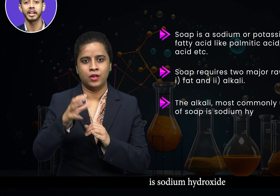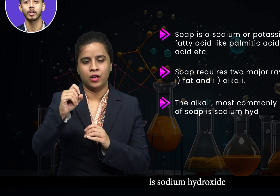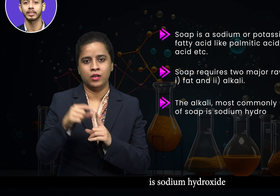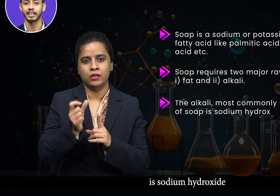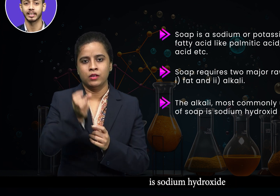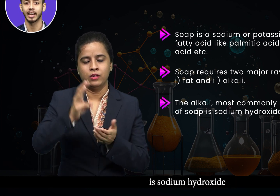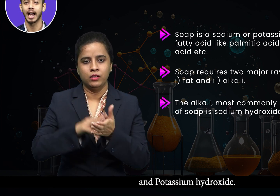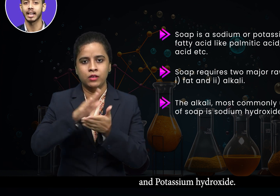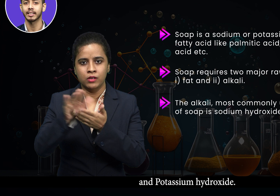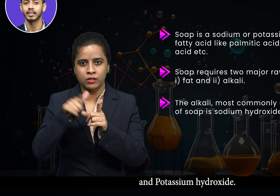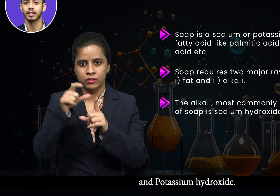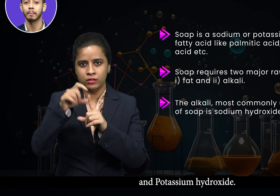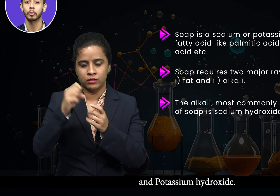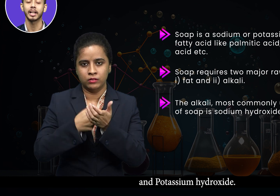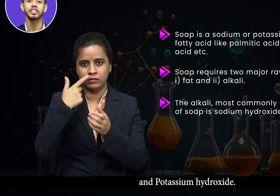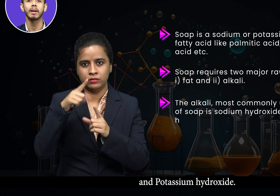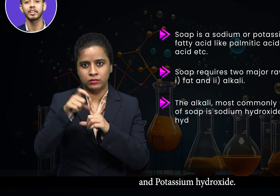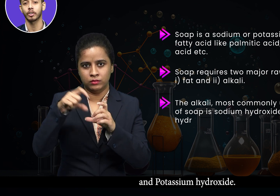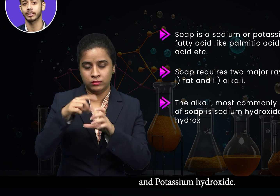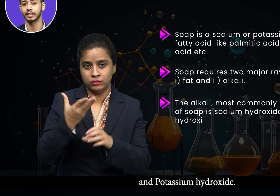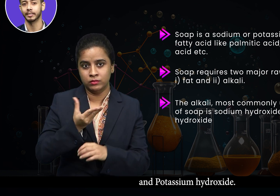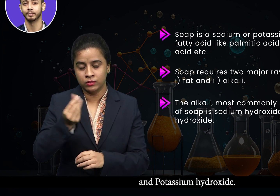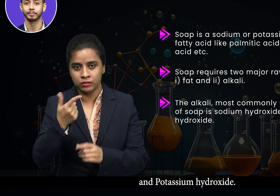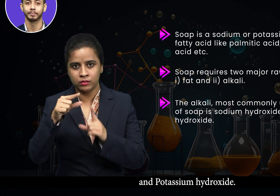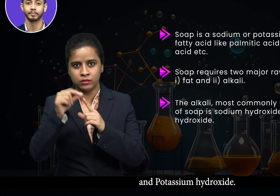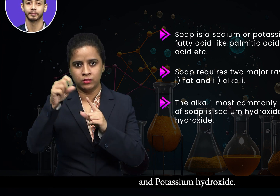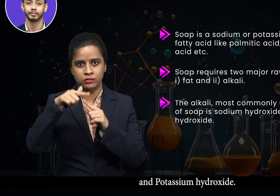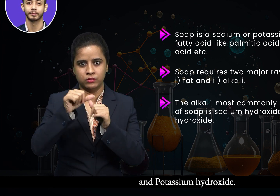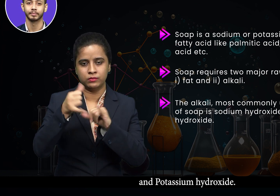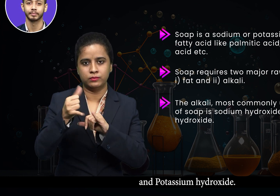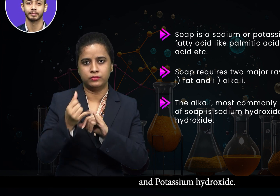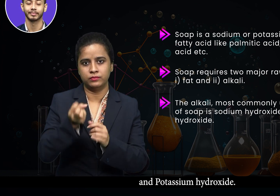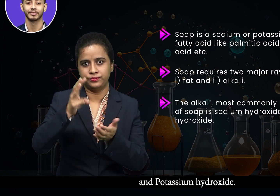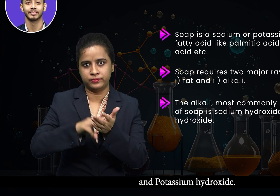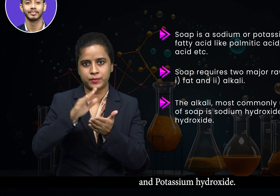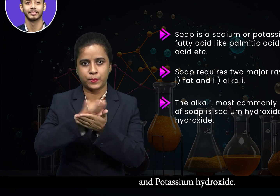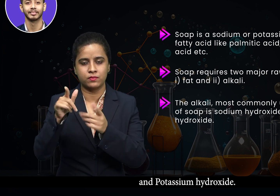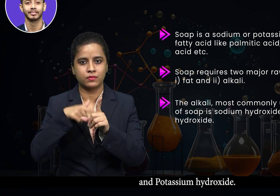sodium hydroxide and potassium hydroxide.